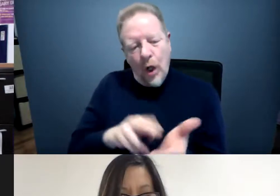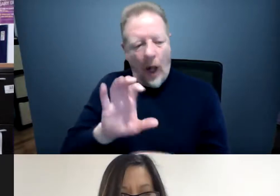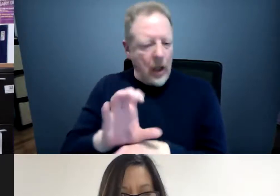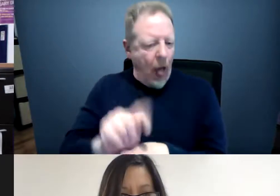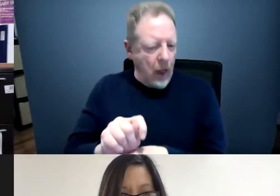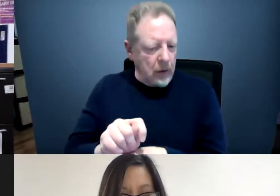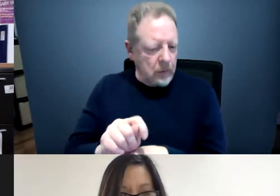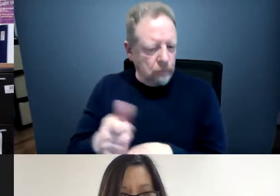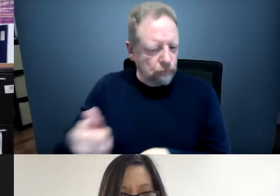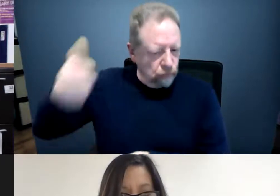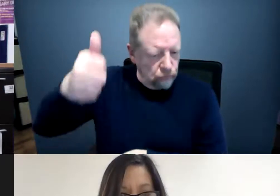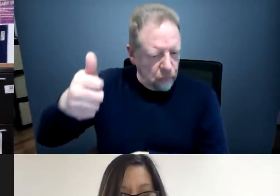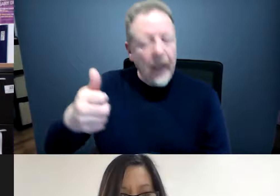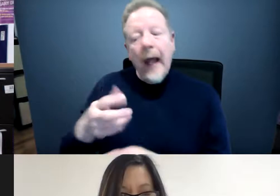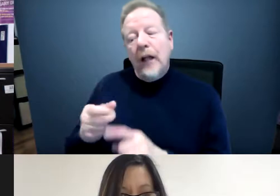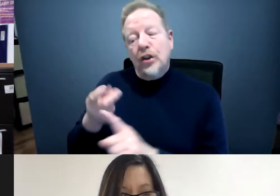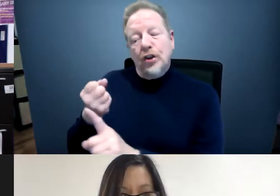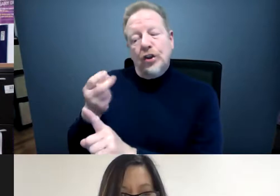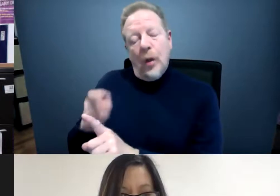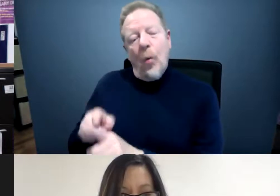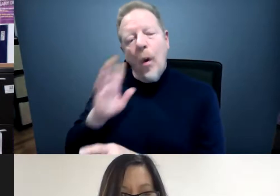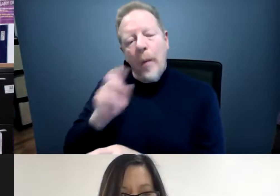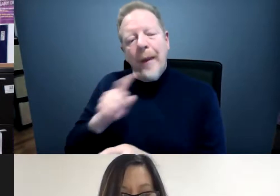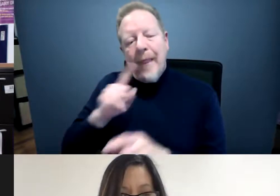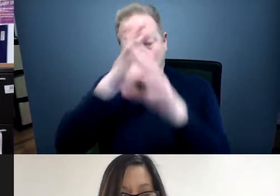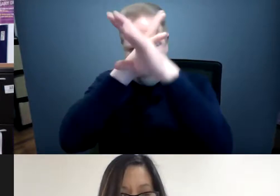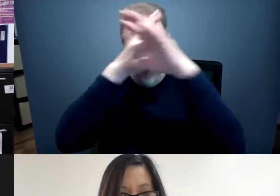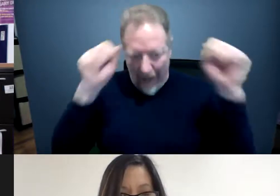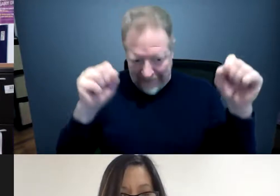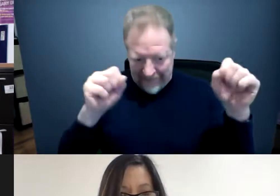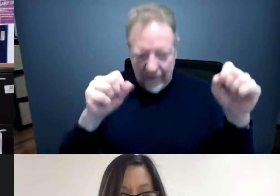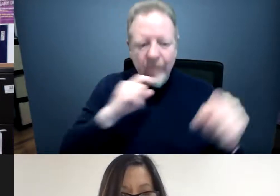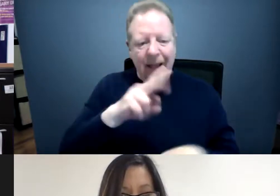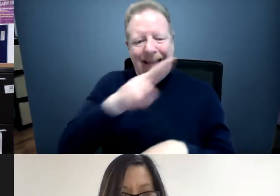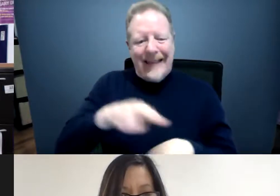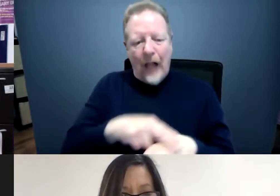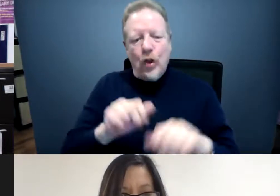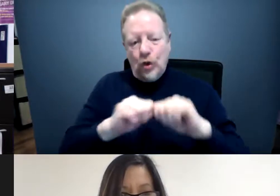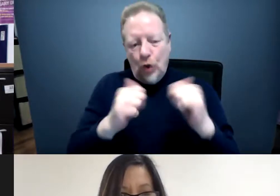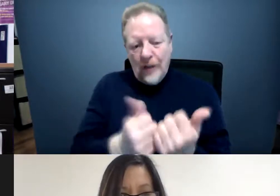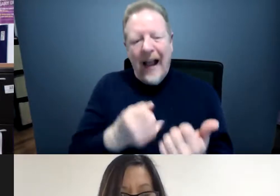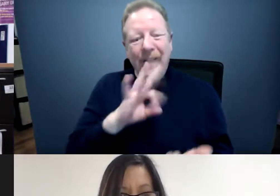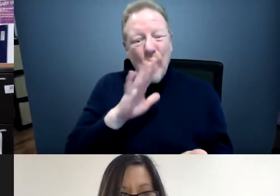And she is going to be the president of the National Association of School Nurses beginning in